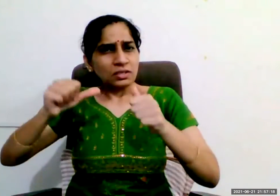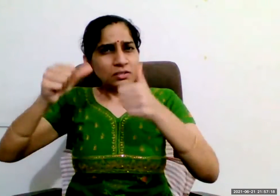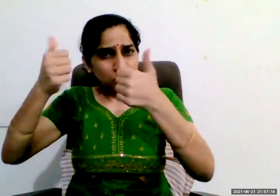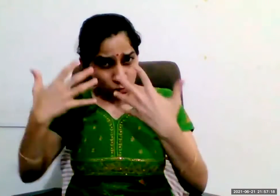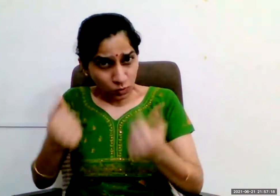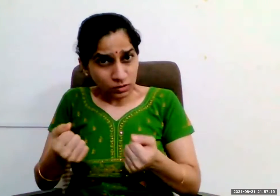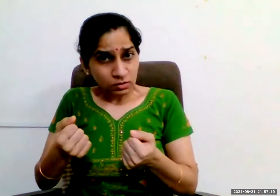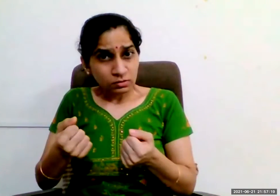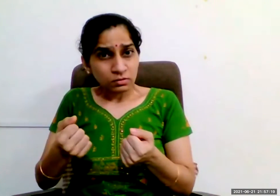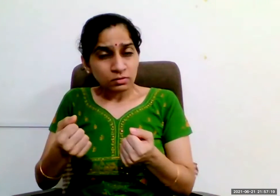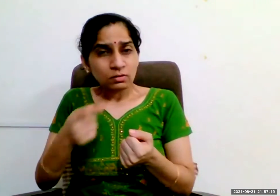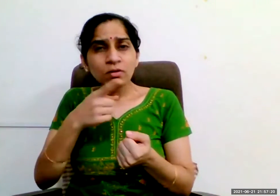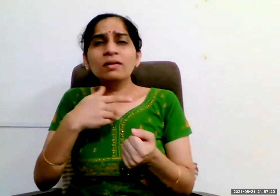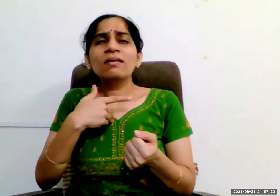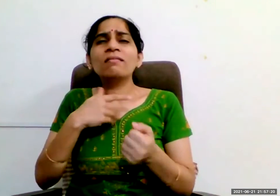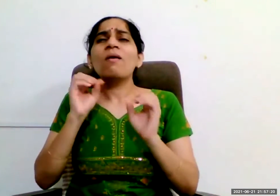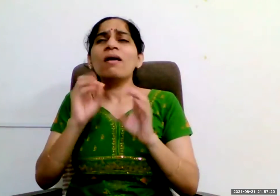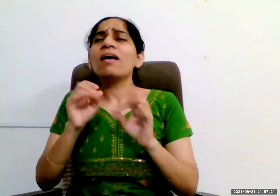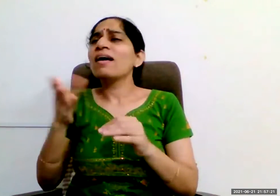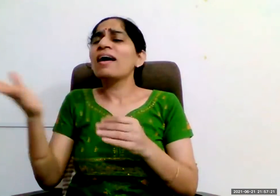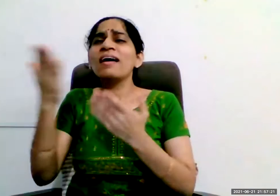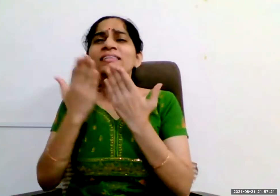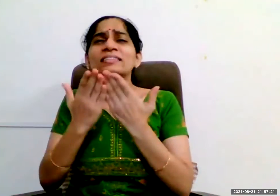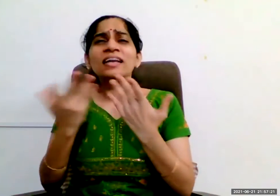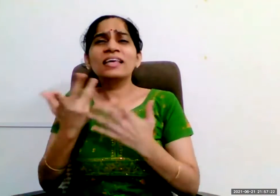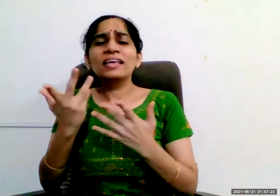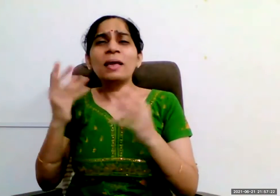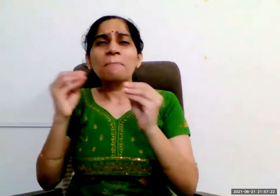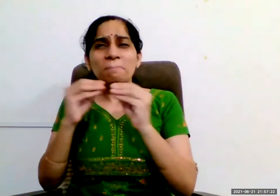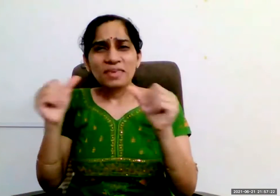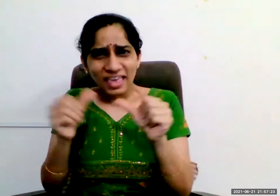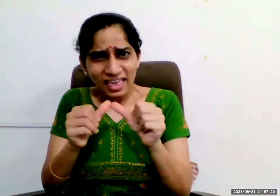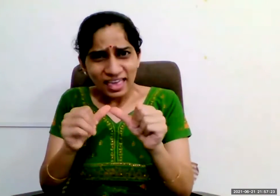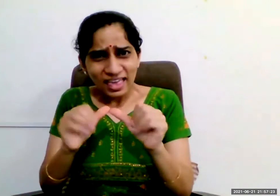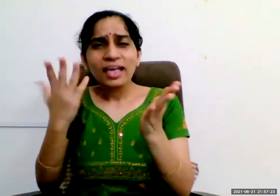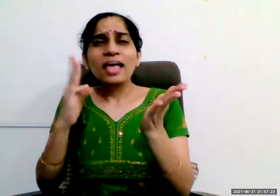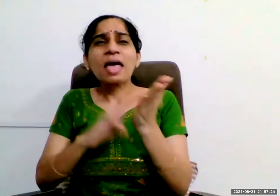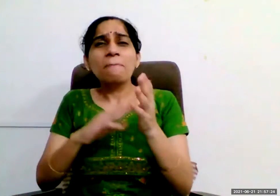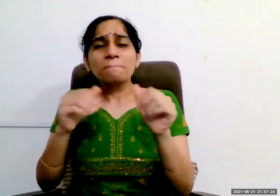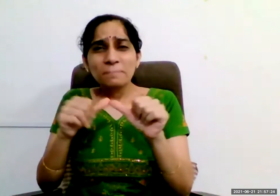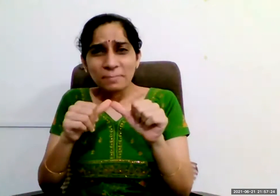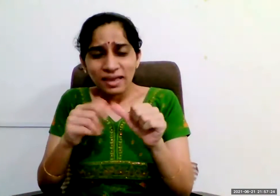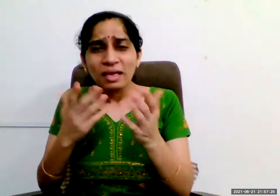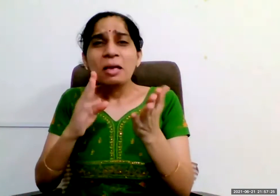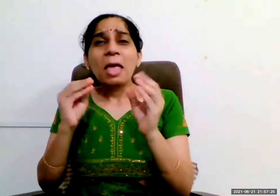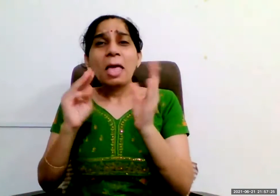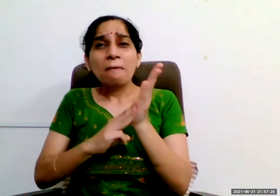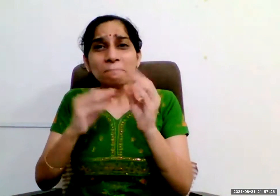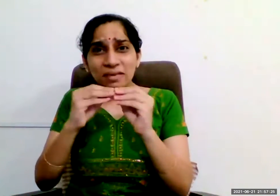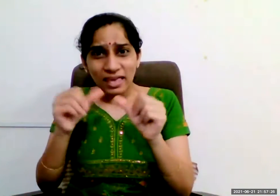a BA or an MBA. I'm not talking about the knowledge of this material world. We need to get